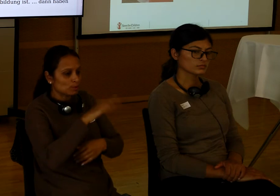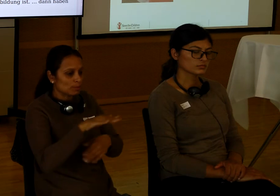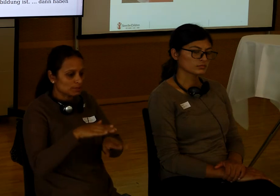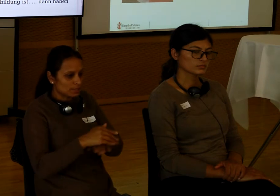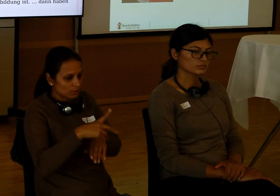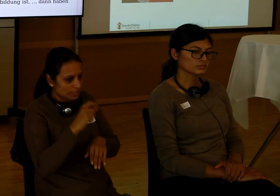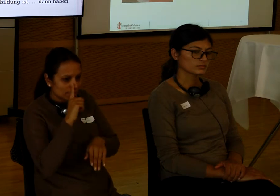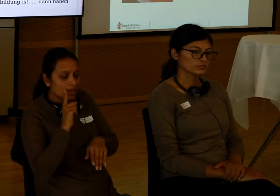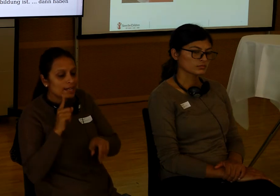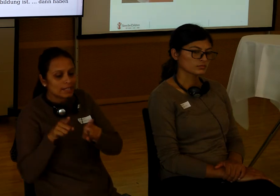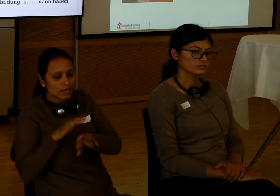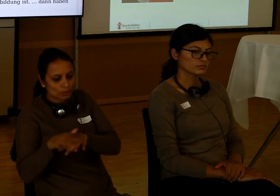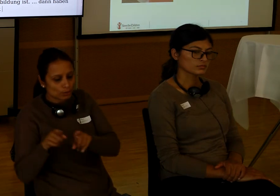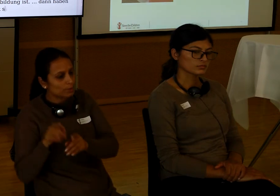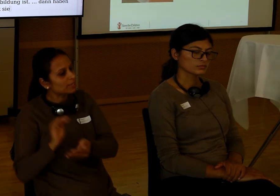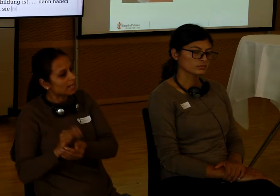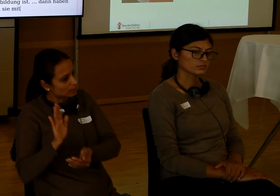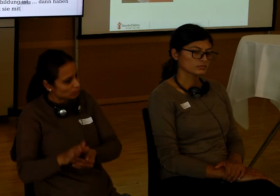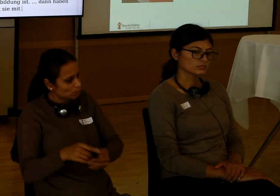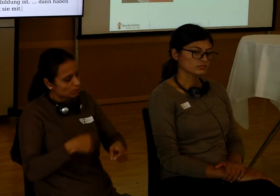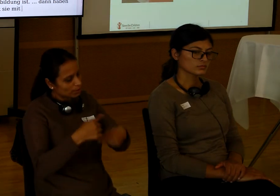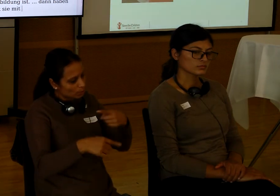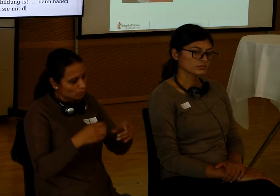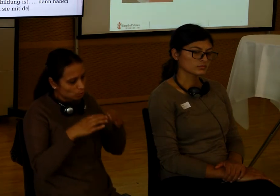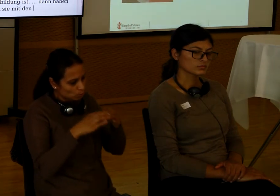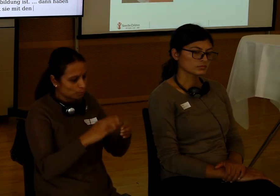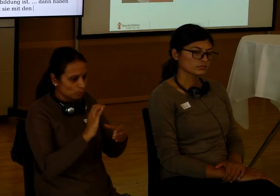and those met for regular group sessions.